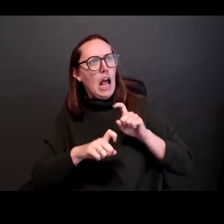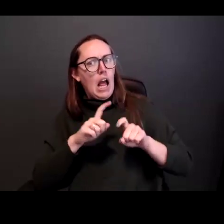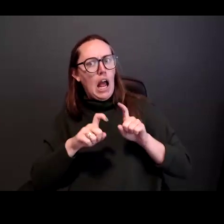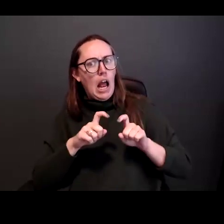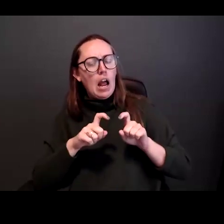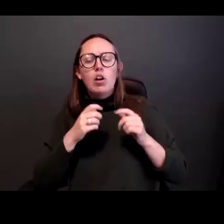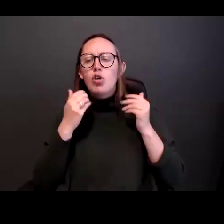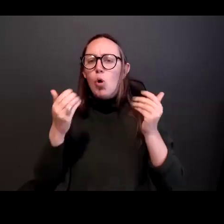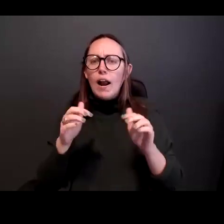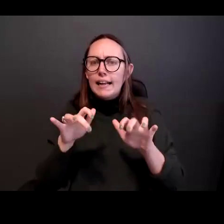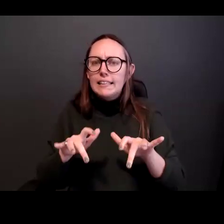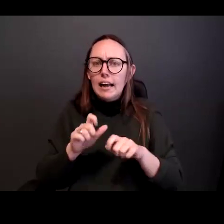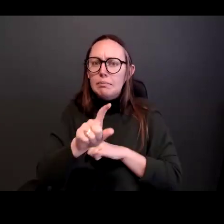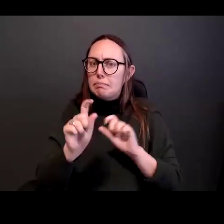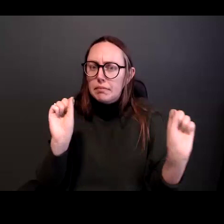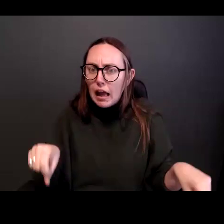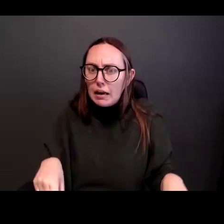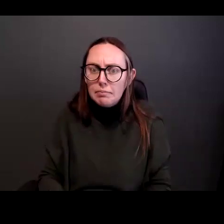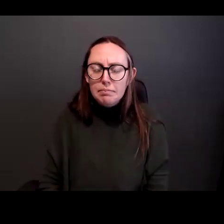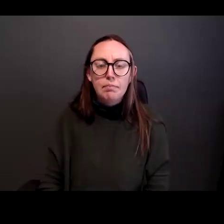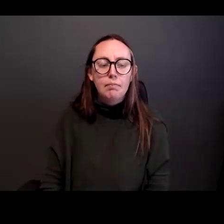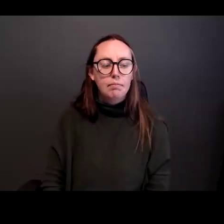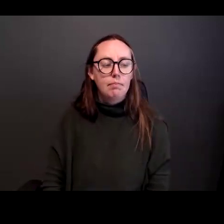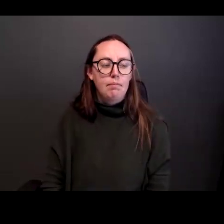So now we're going to look at